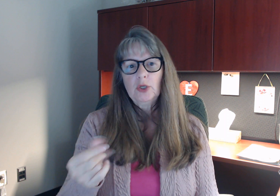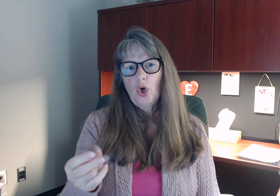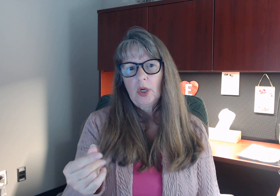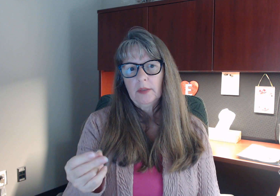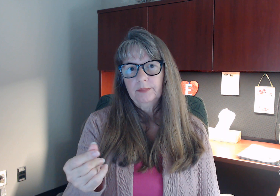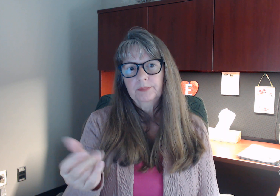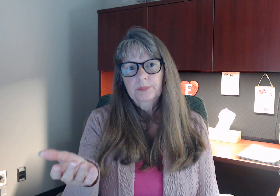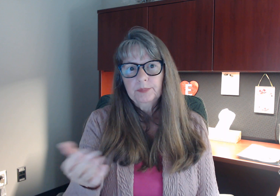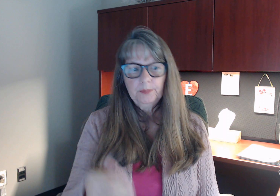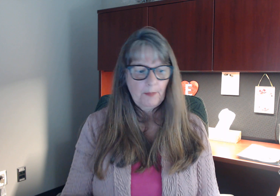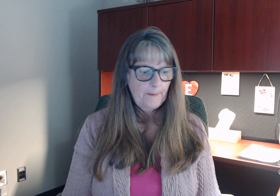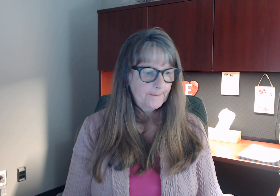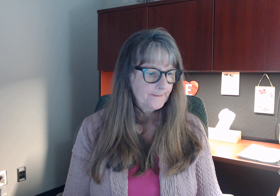dog.